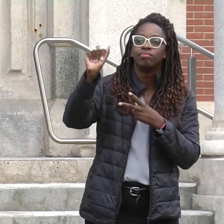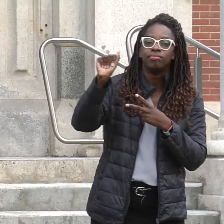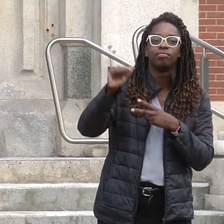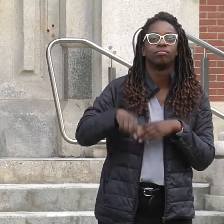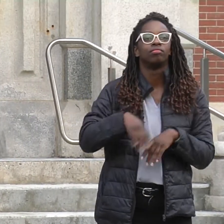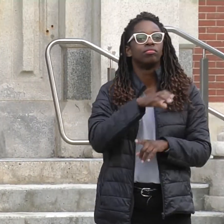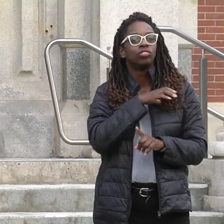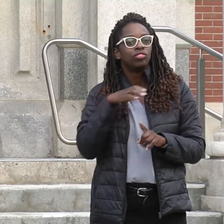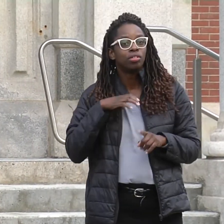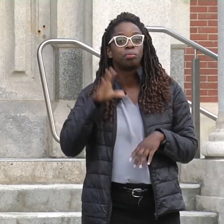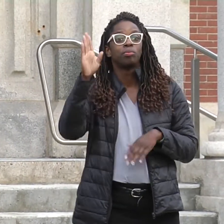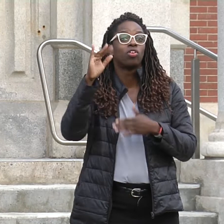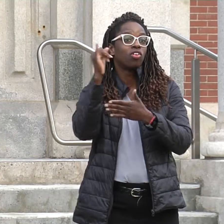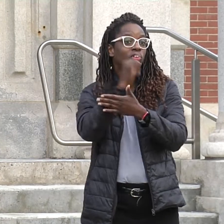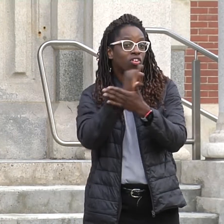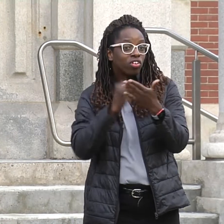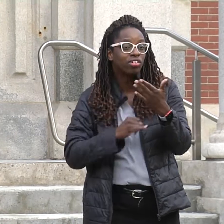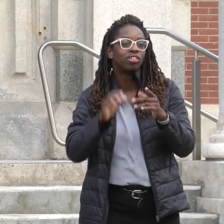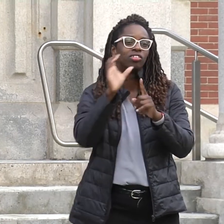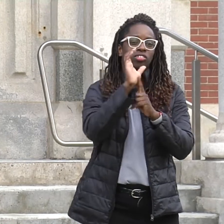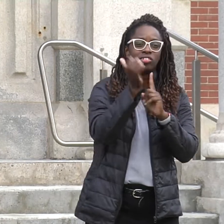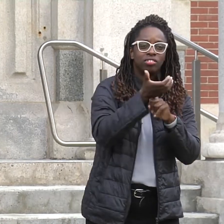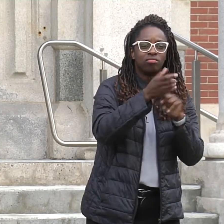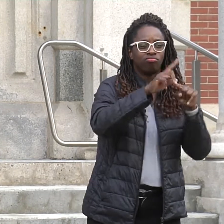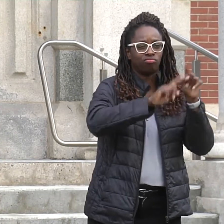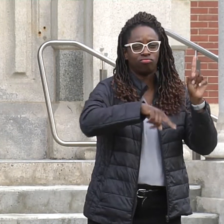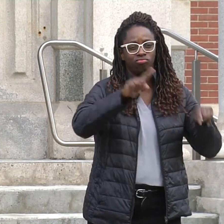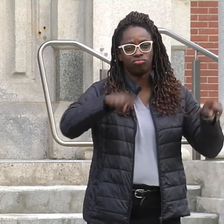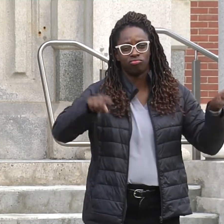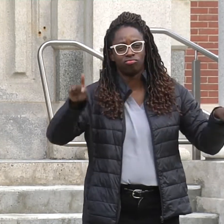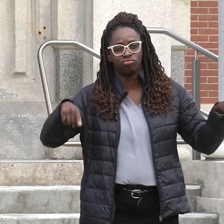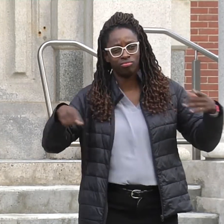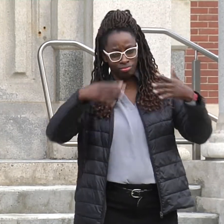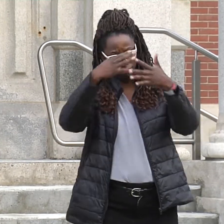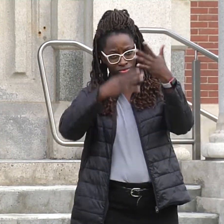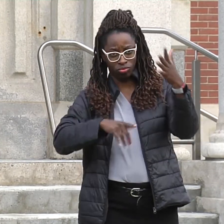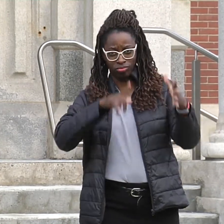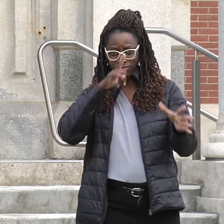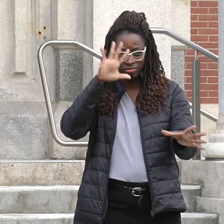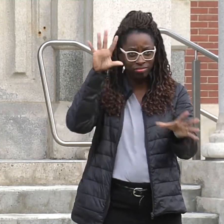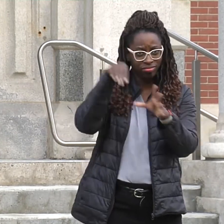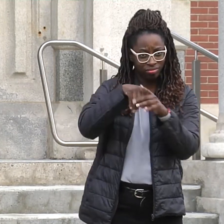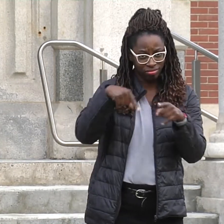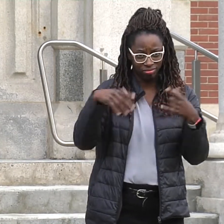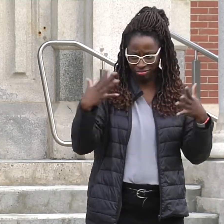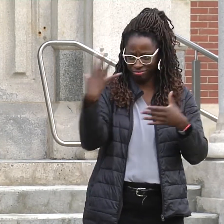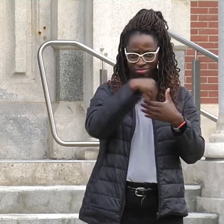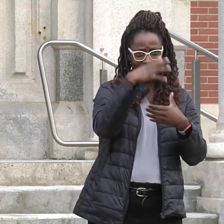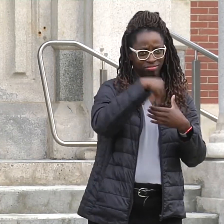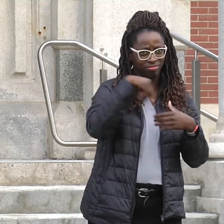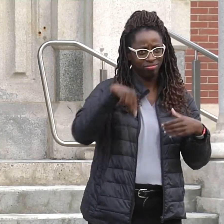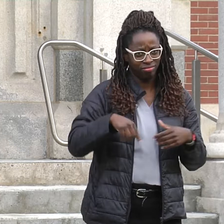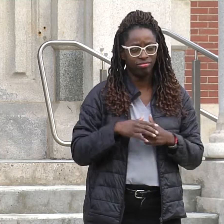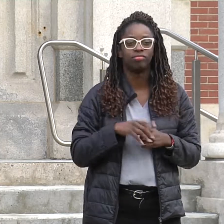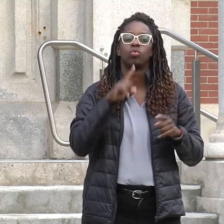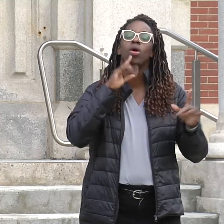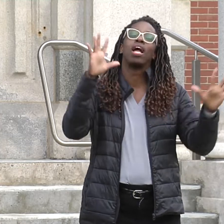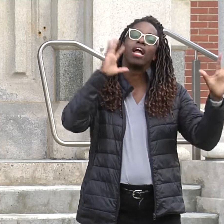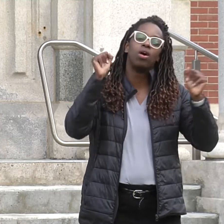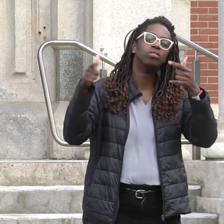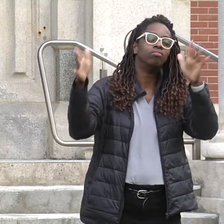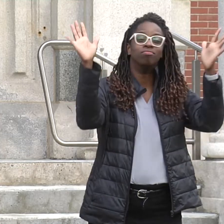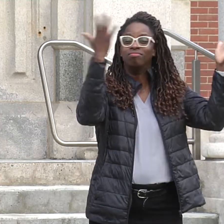and Culture, and everyone who has been a part of this good work. Please give a loud, loud round